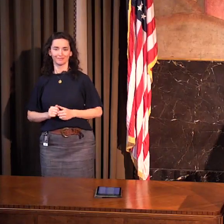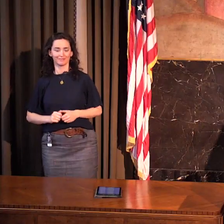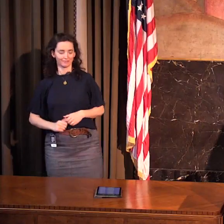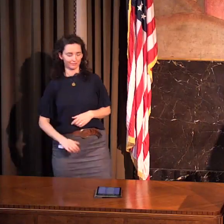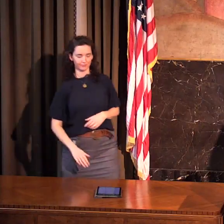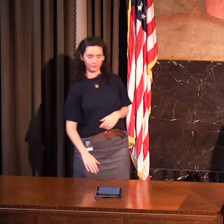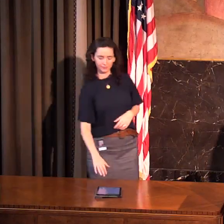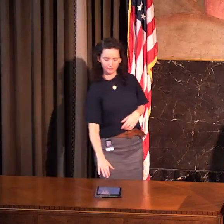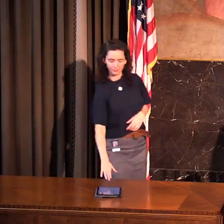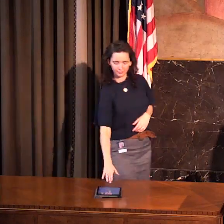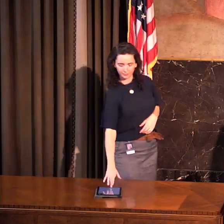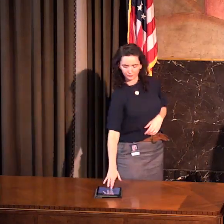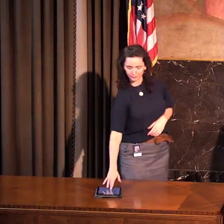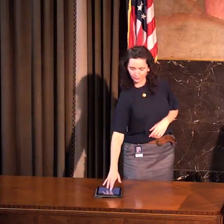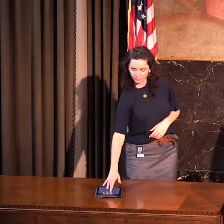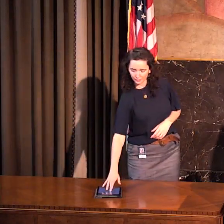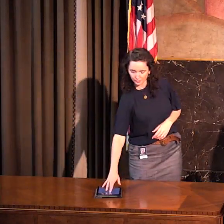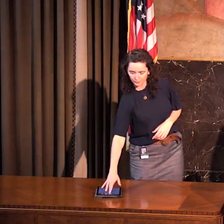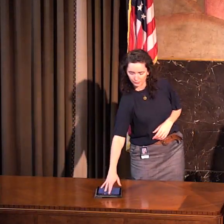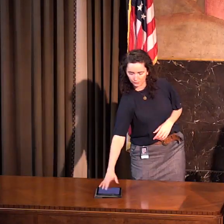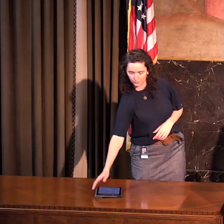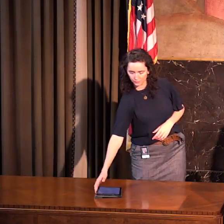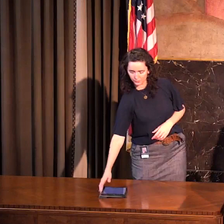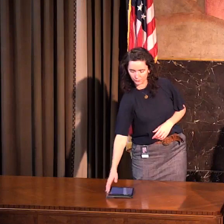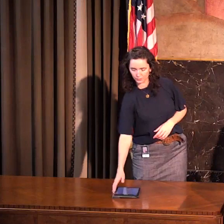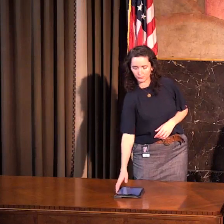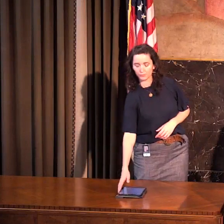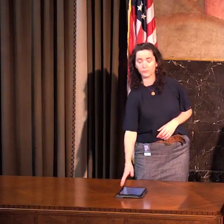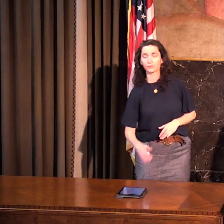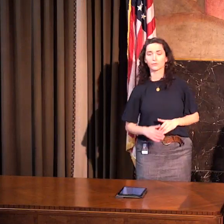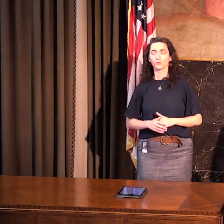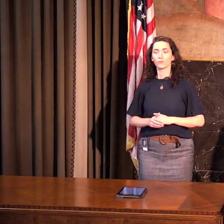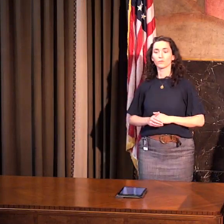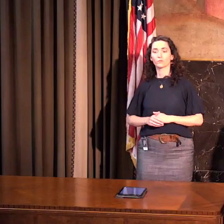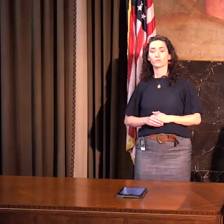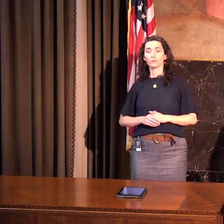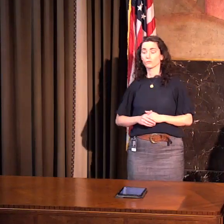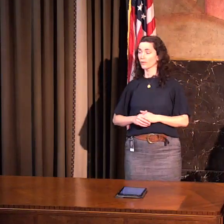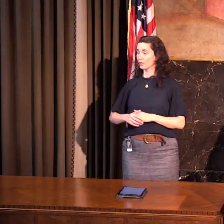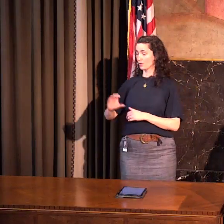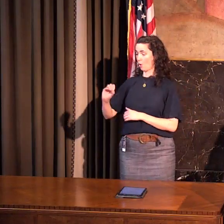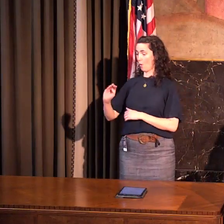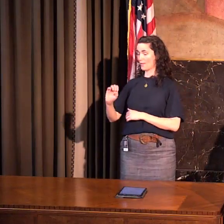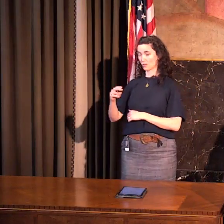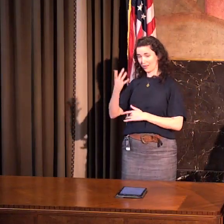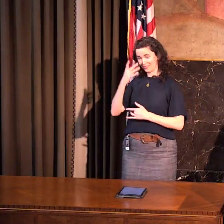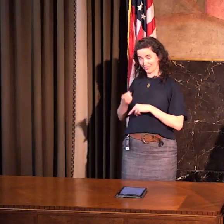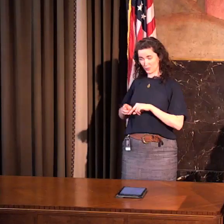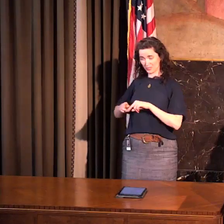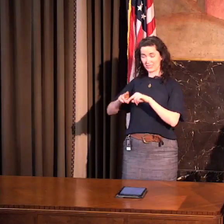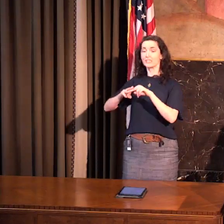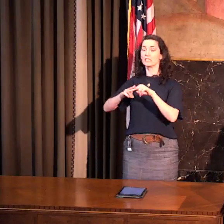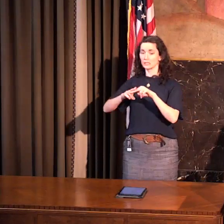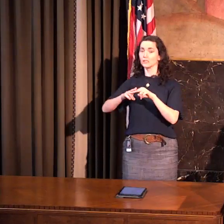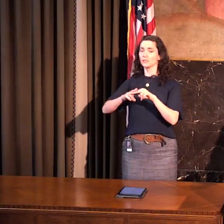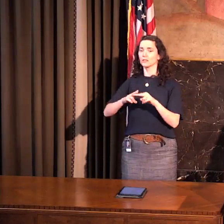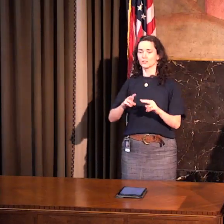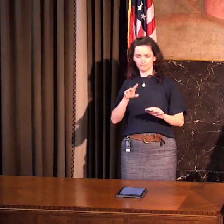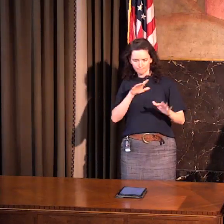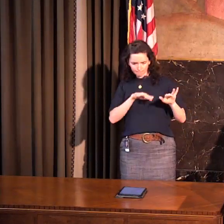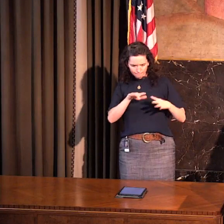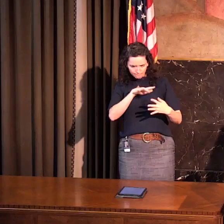In response to this Omicron surge and after reviewing the latest data on COVID and the vaccines, the CDC has updated some of their